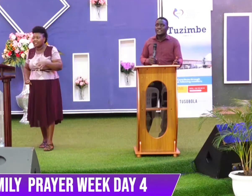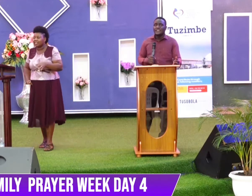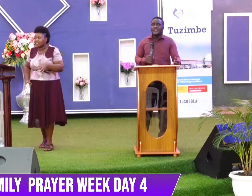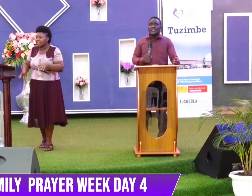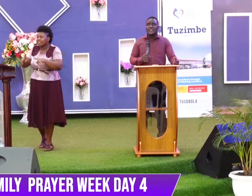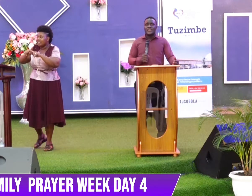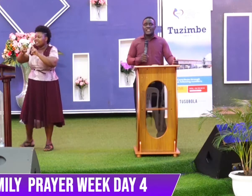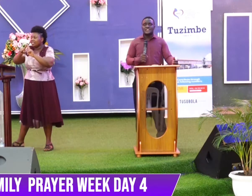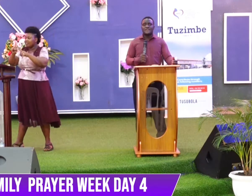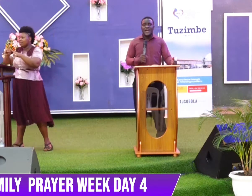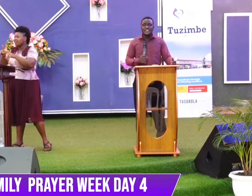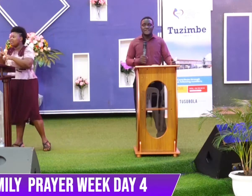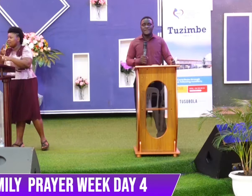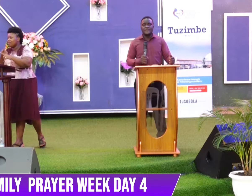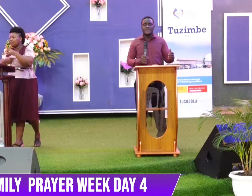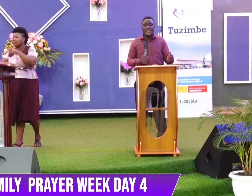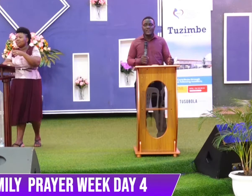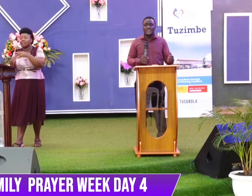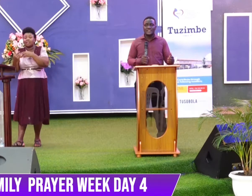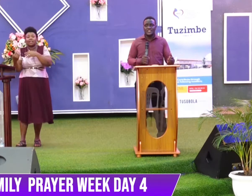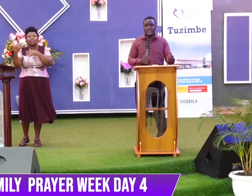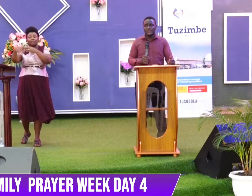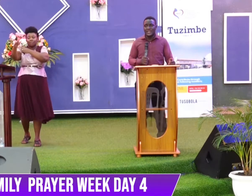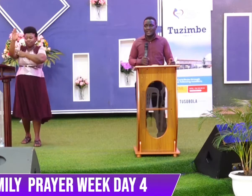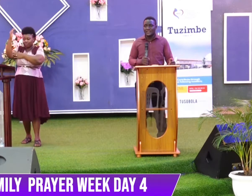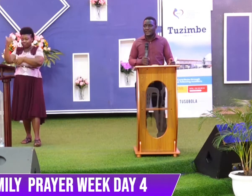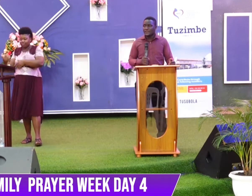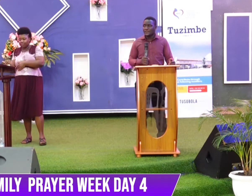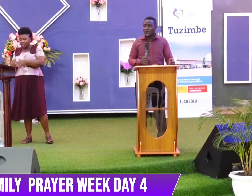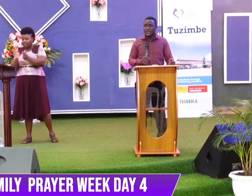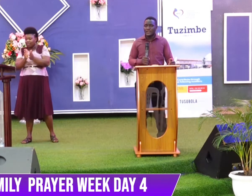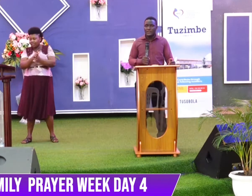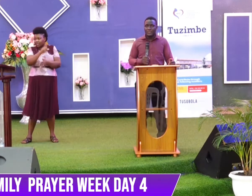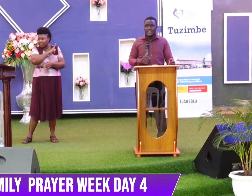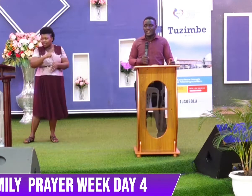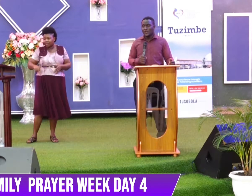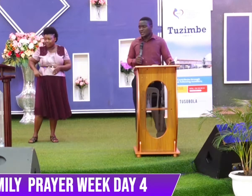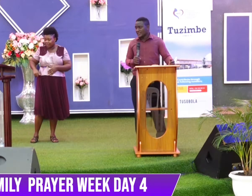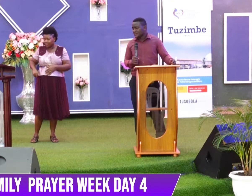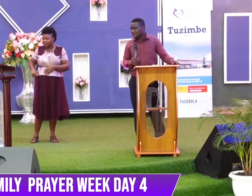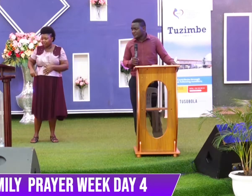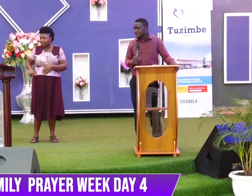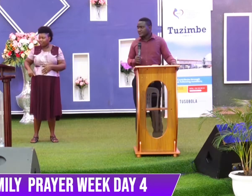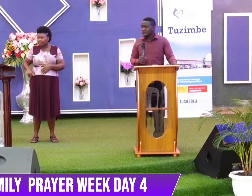is far different from that of the sons of men. Of God. Praise the Lord.